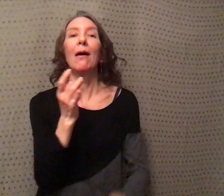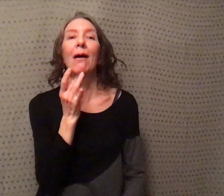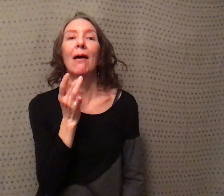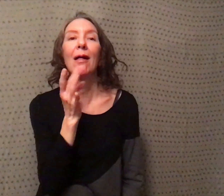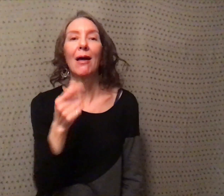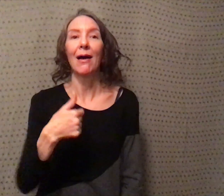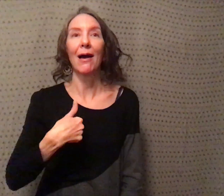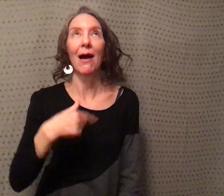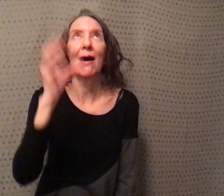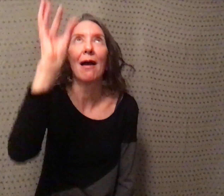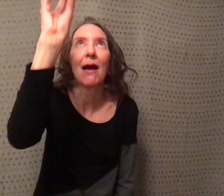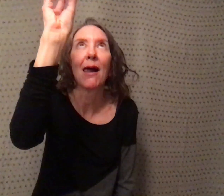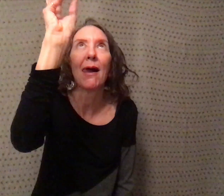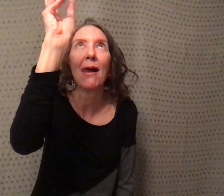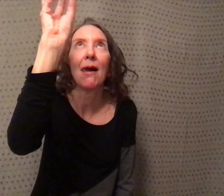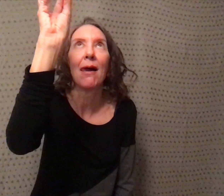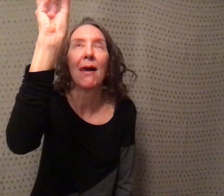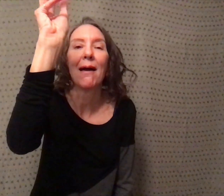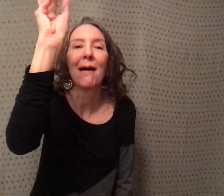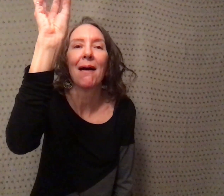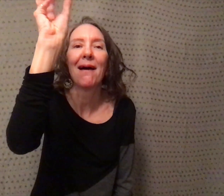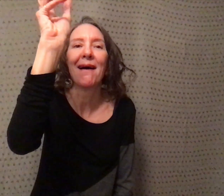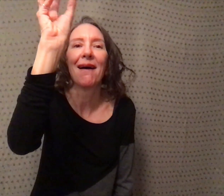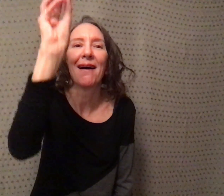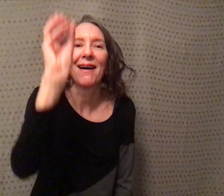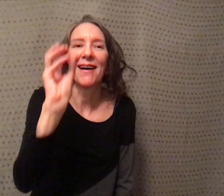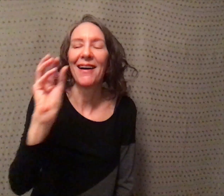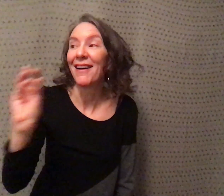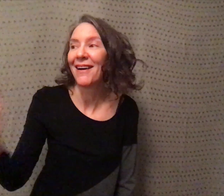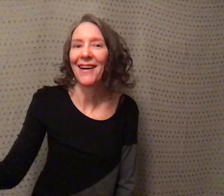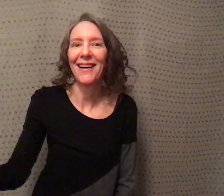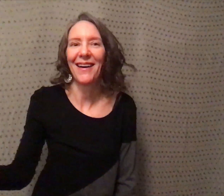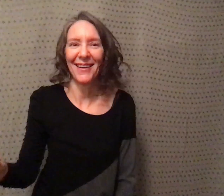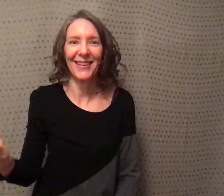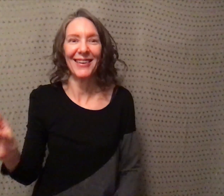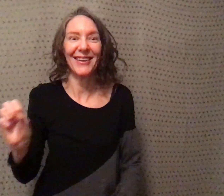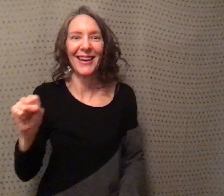I unscrewed the light bulb in that hallway and set it aside.